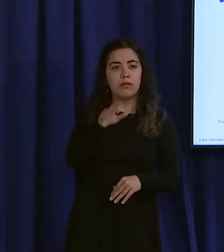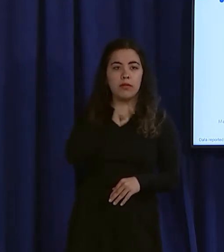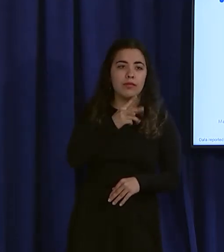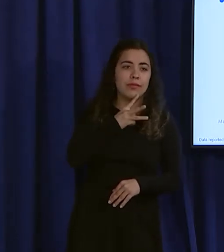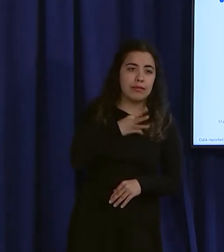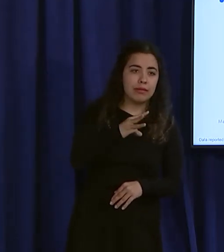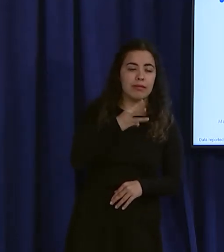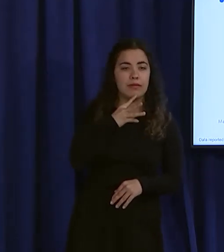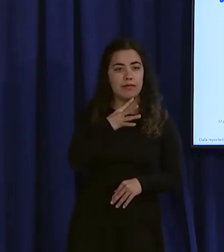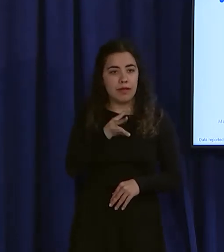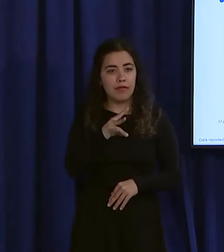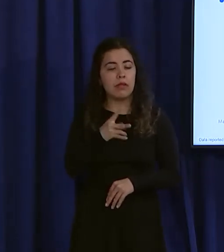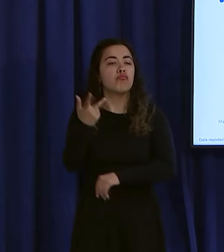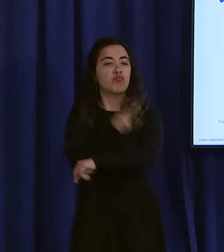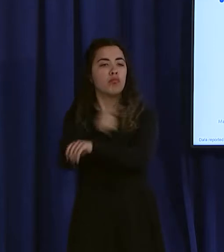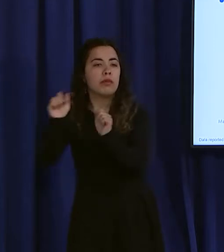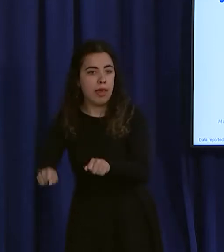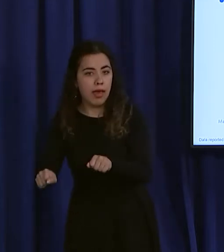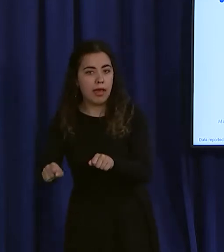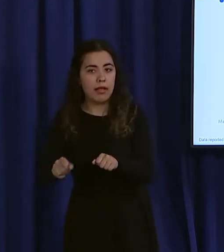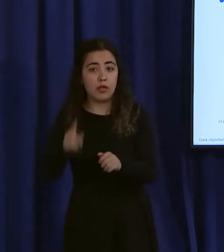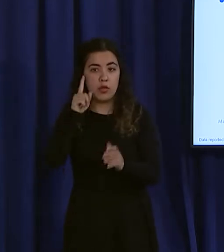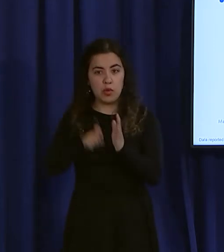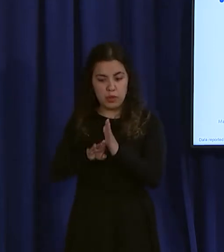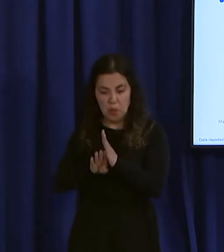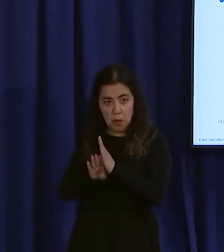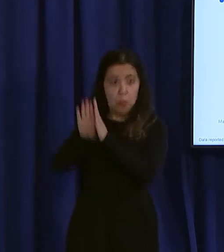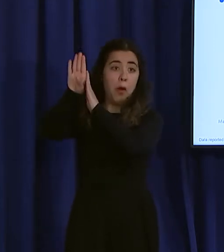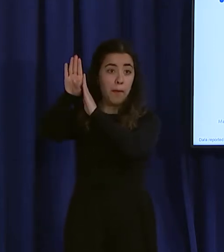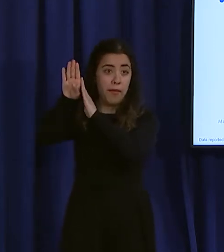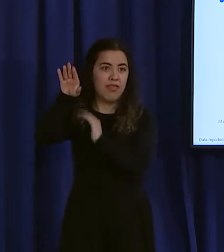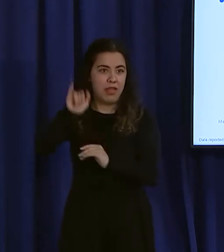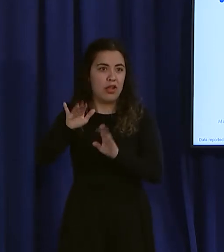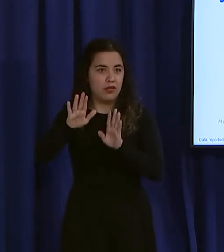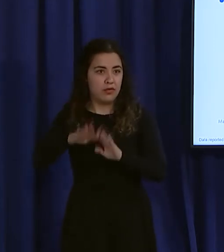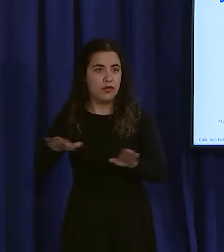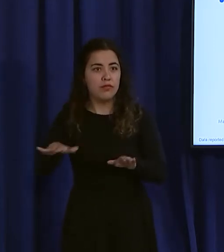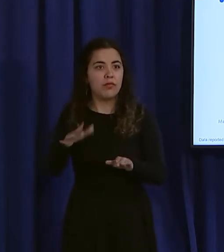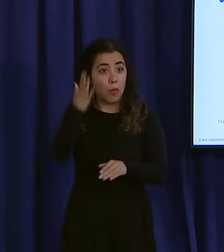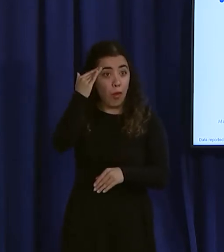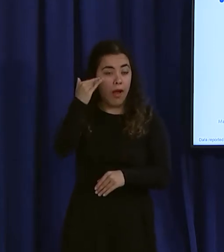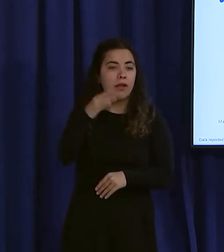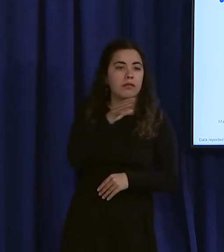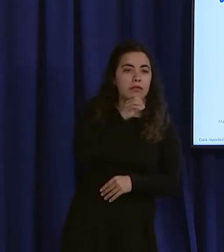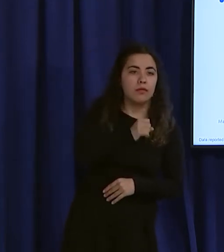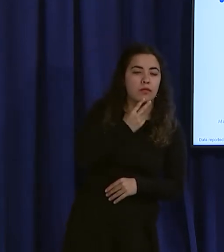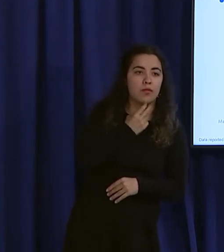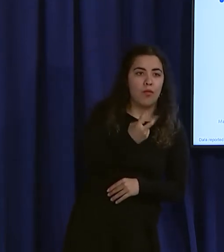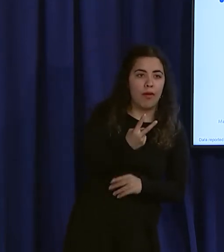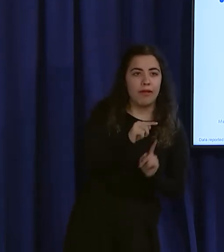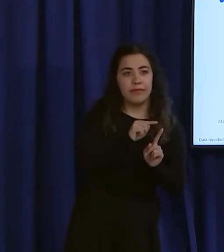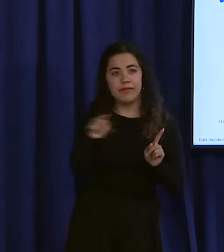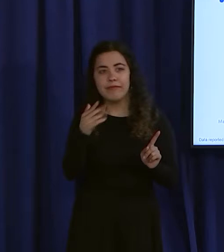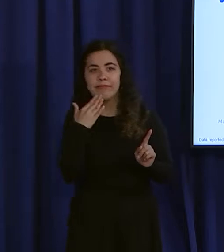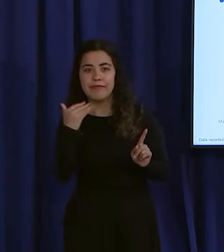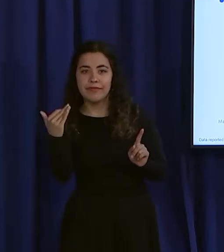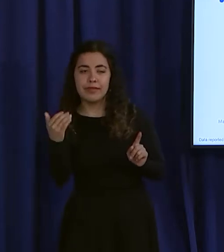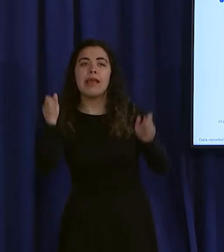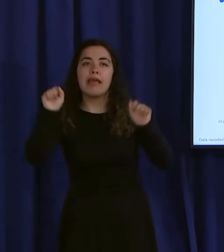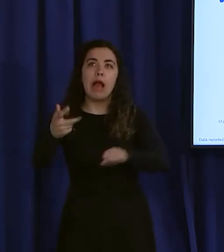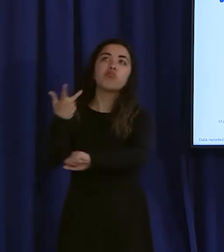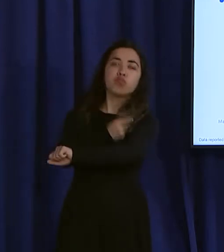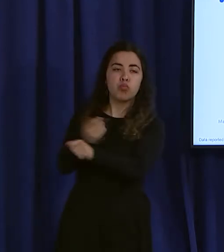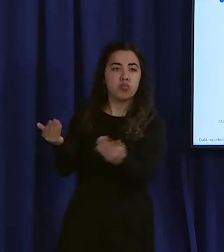17-year-olds became eligible. And then you see that sharp uptick on May 13 when 12 to 15-year-olds became eligible.